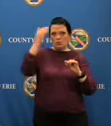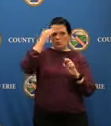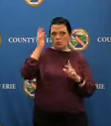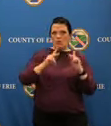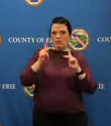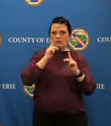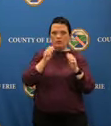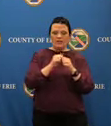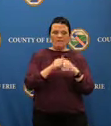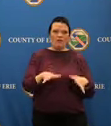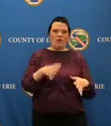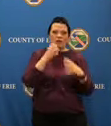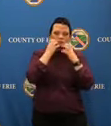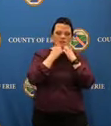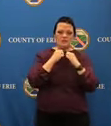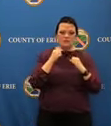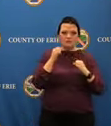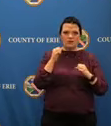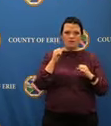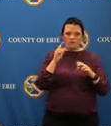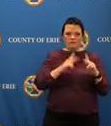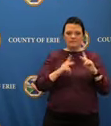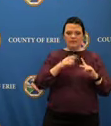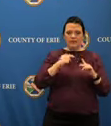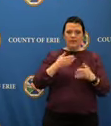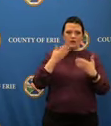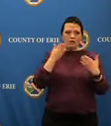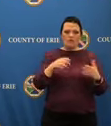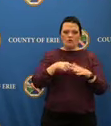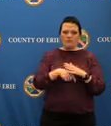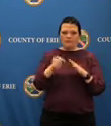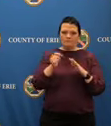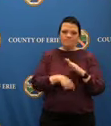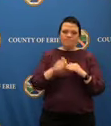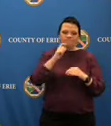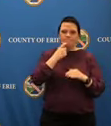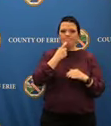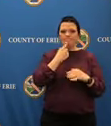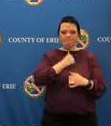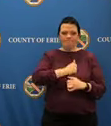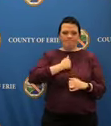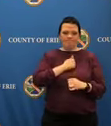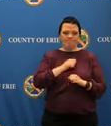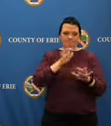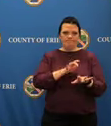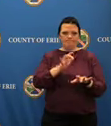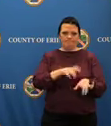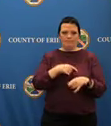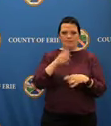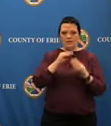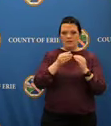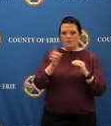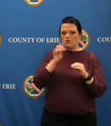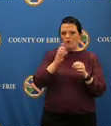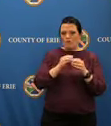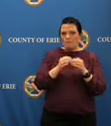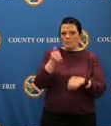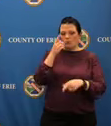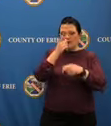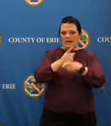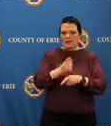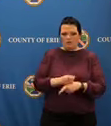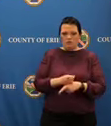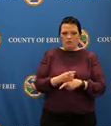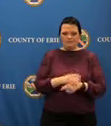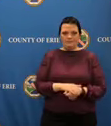who've lost loved ones, and I do offer my deepest condolences to them. The numbers you see on the screen are the most active,